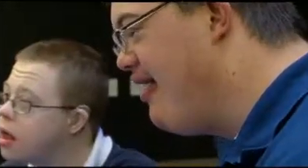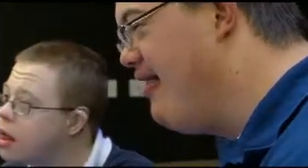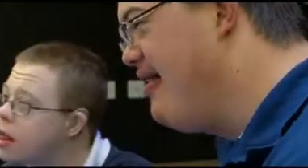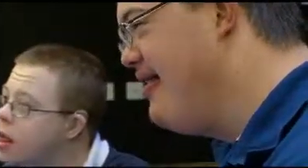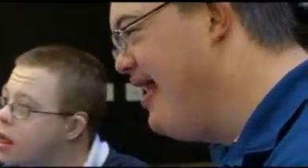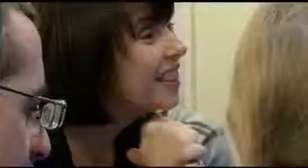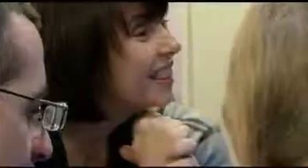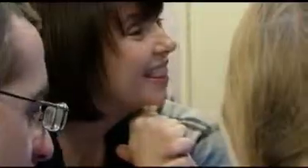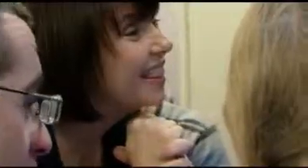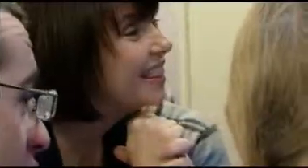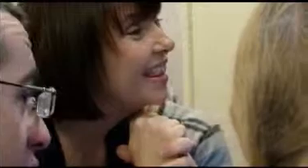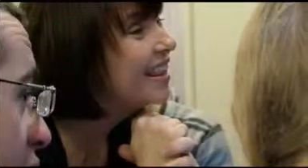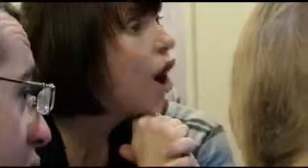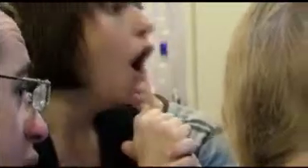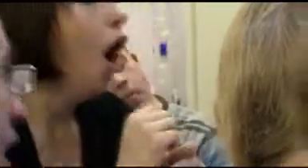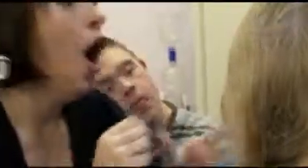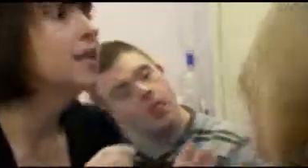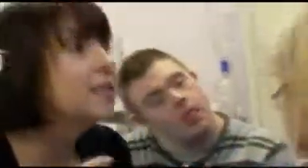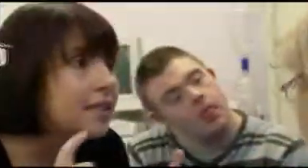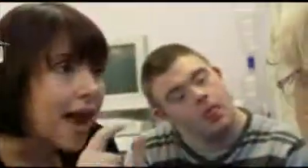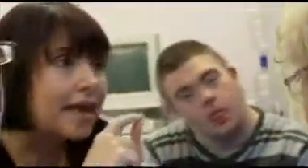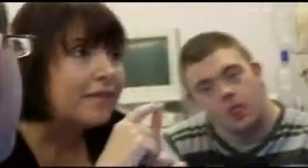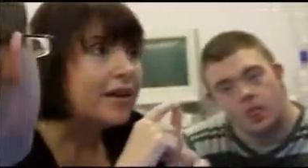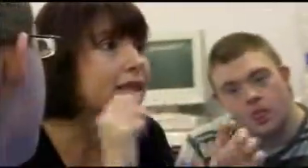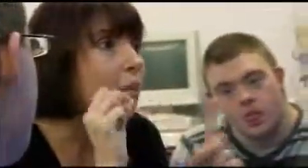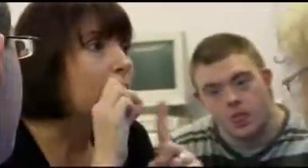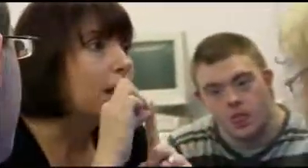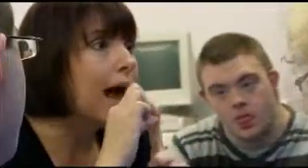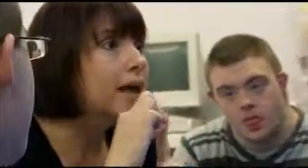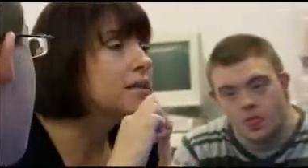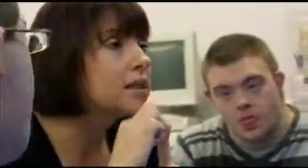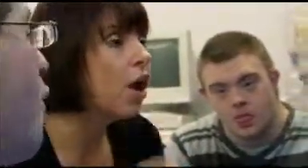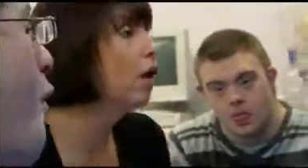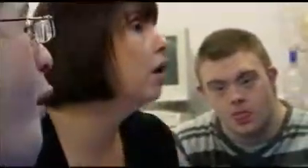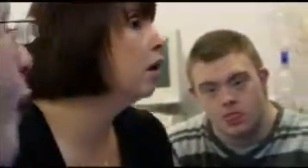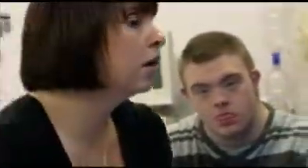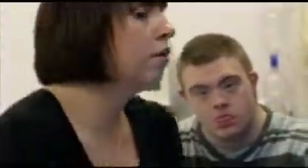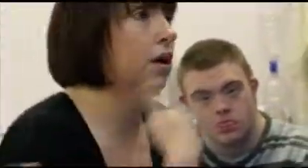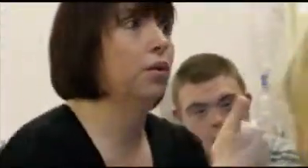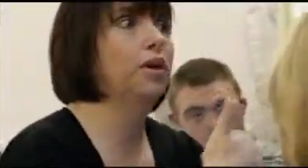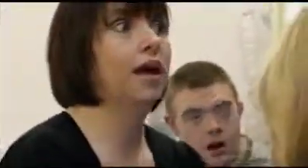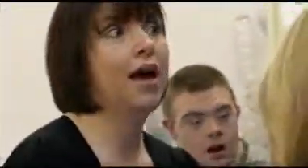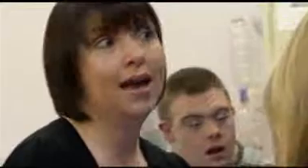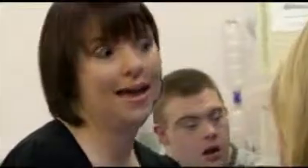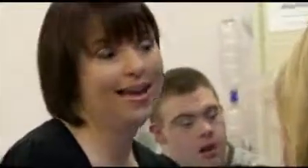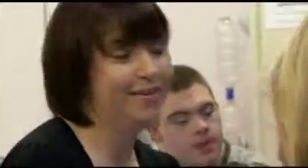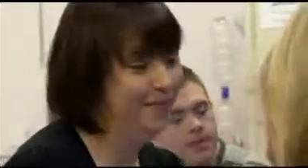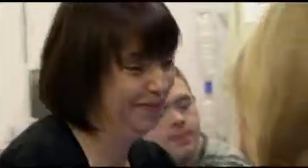And? David Platt. David Platt. Oh, okay. I work